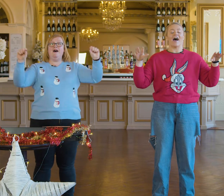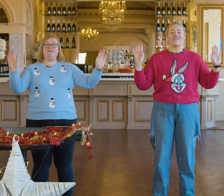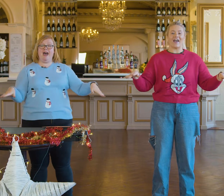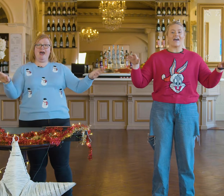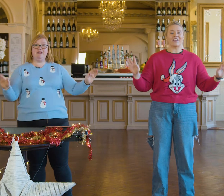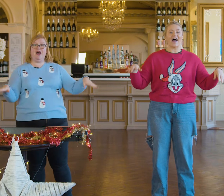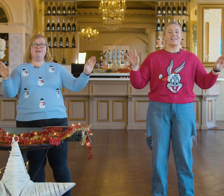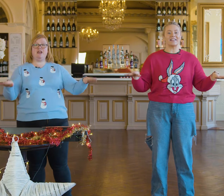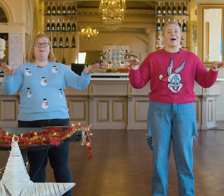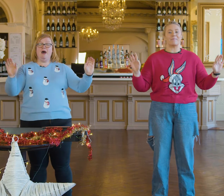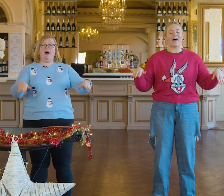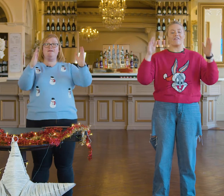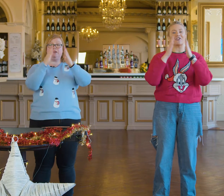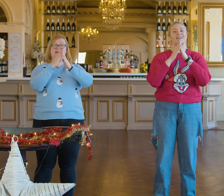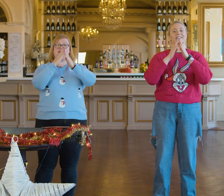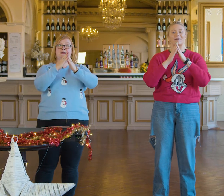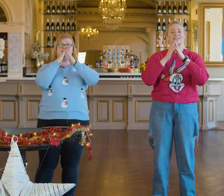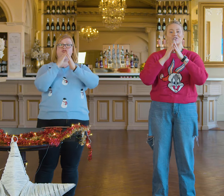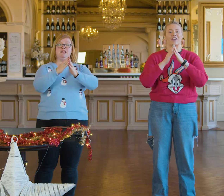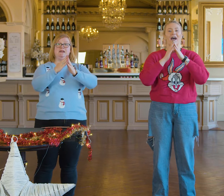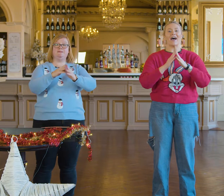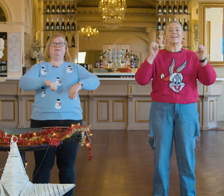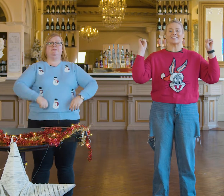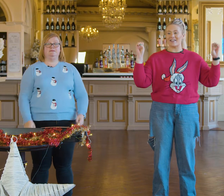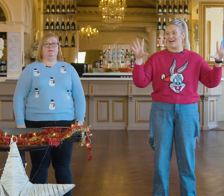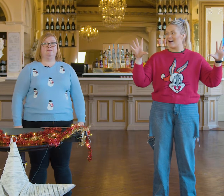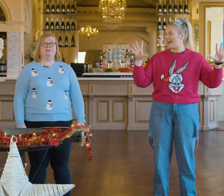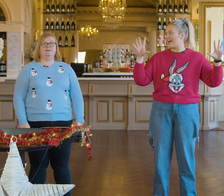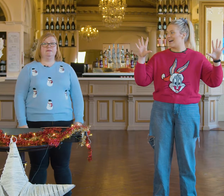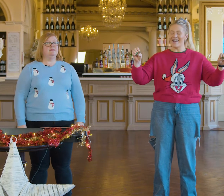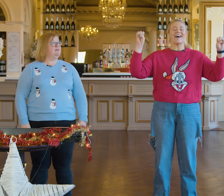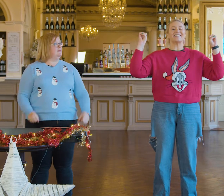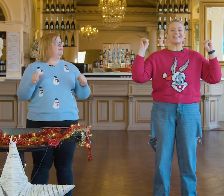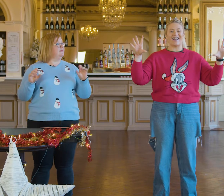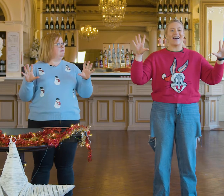a fairy on the top of the Christmas tree. A star,